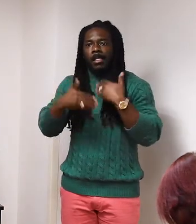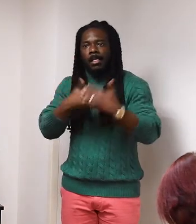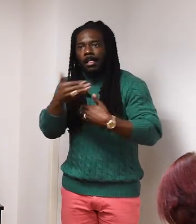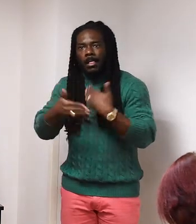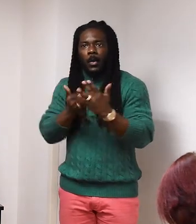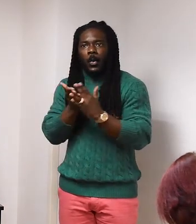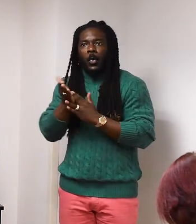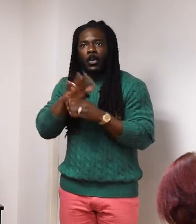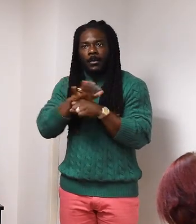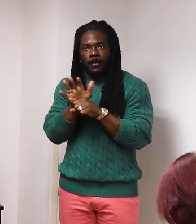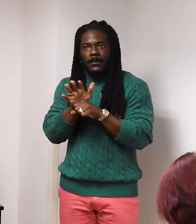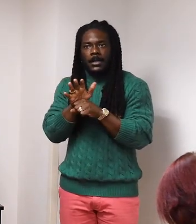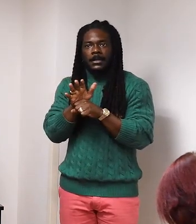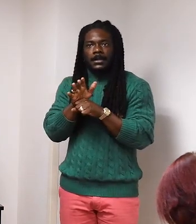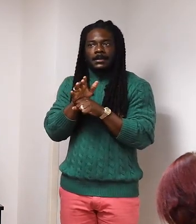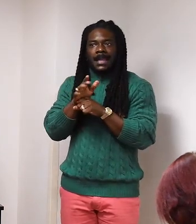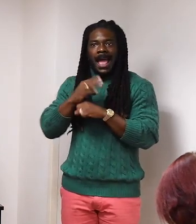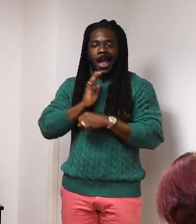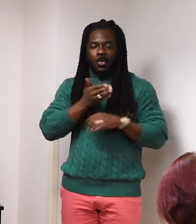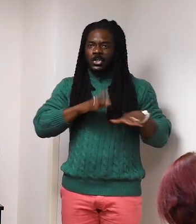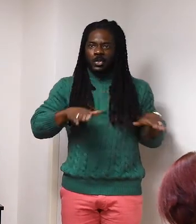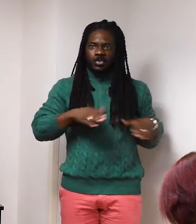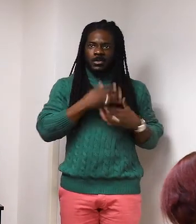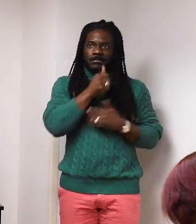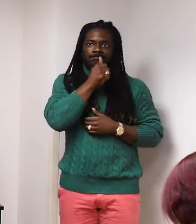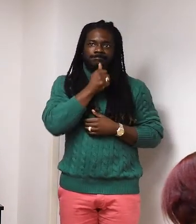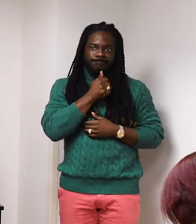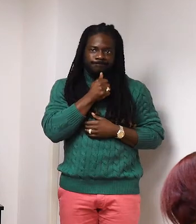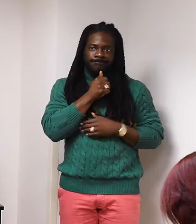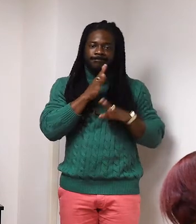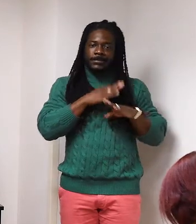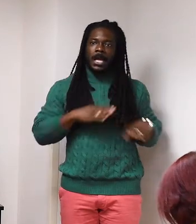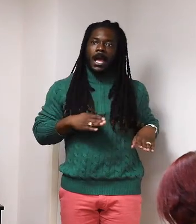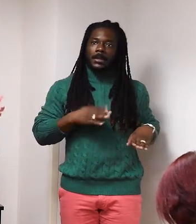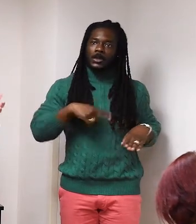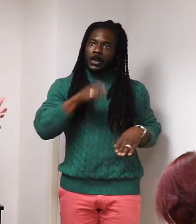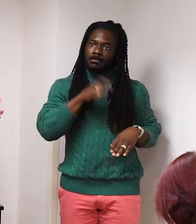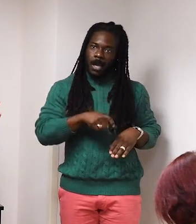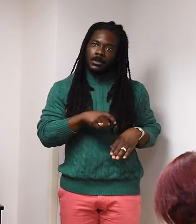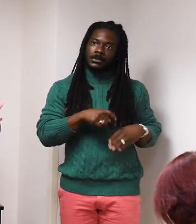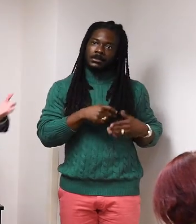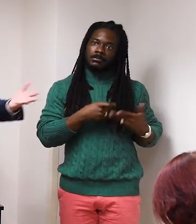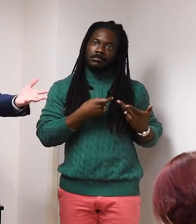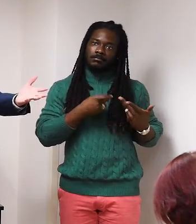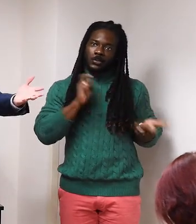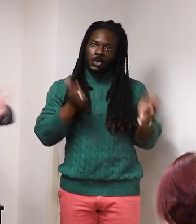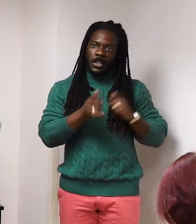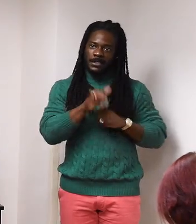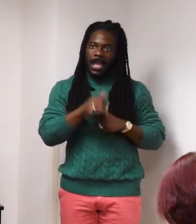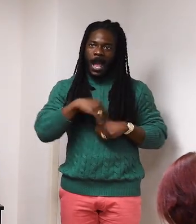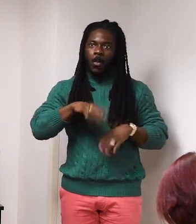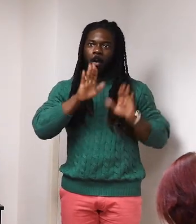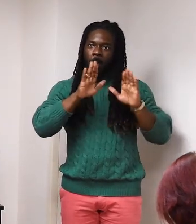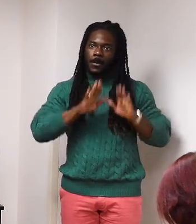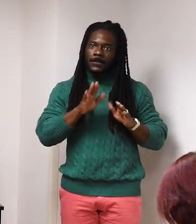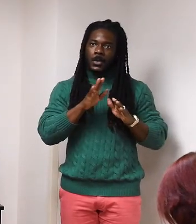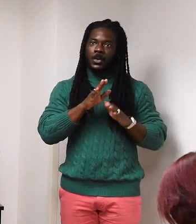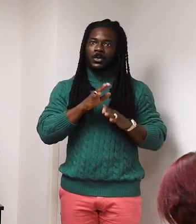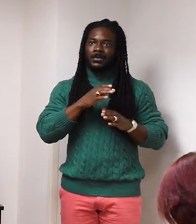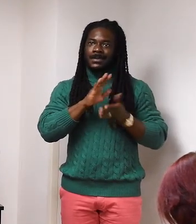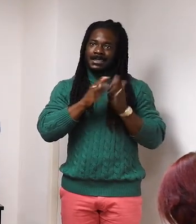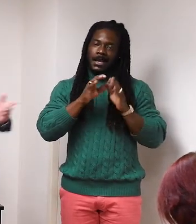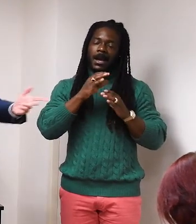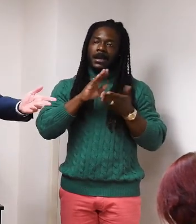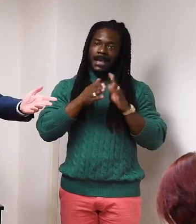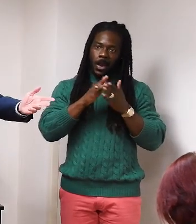the pandemic, is that our children were suffering in silence. And we have to lift that up as a community. Our outstanding county executive has just talked